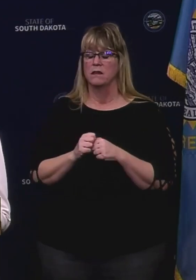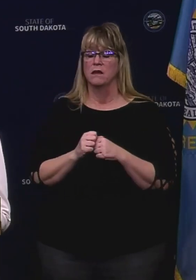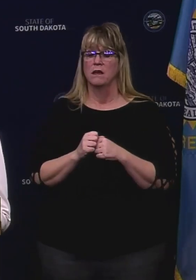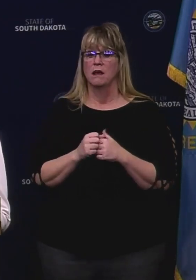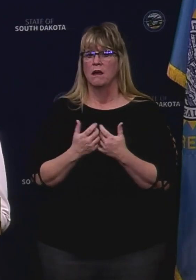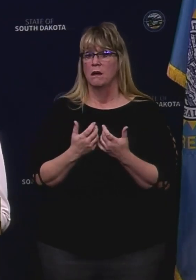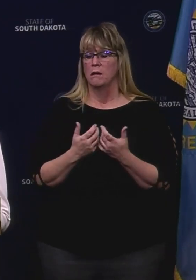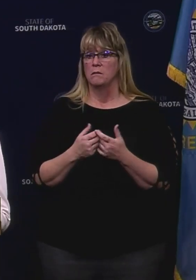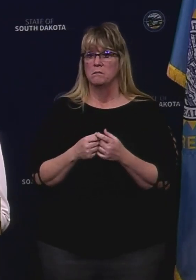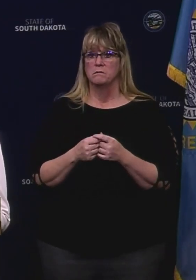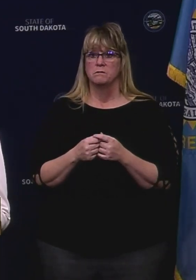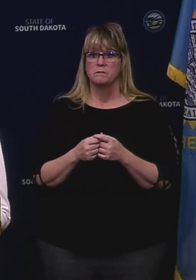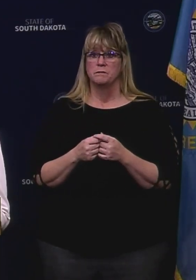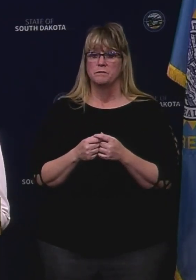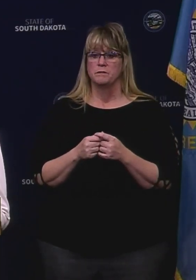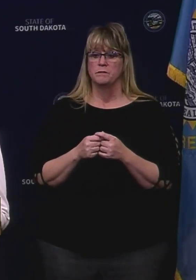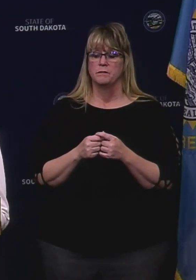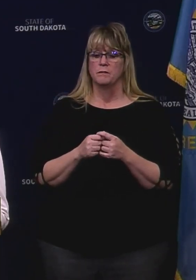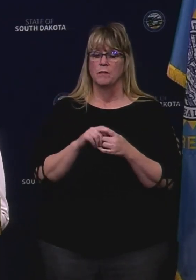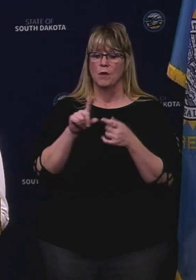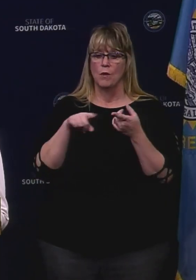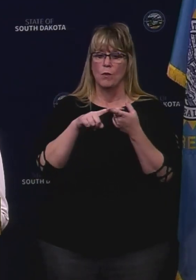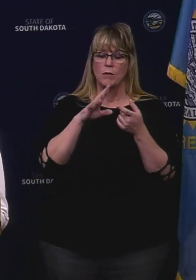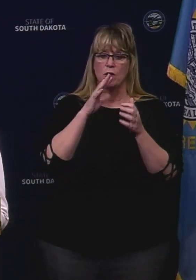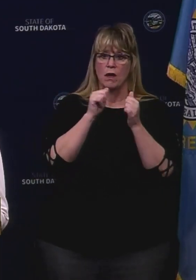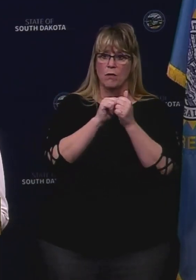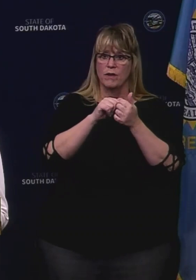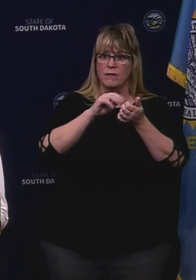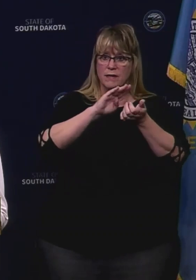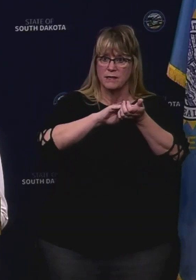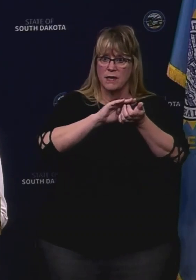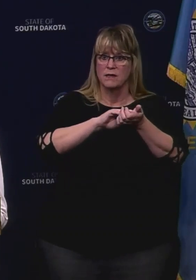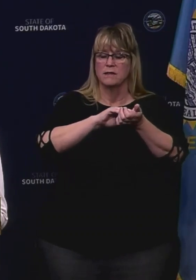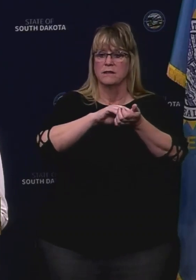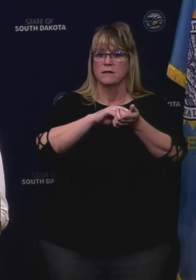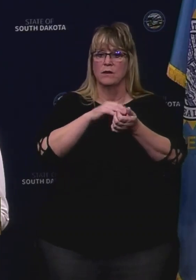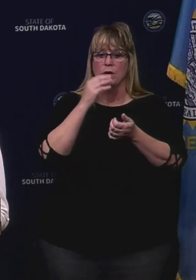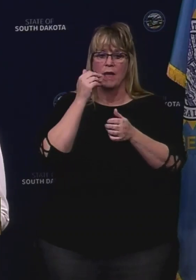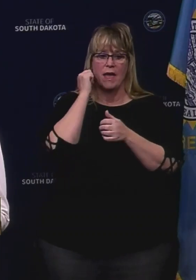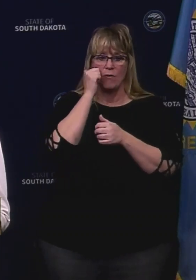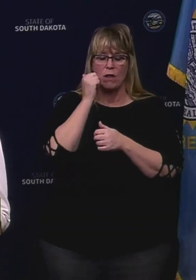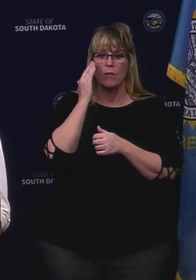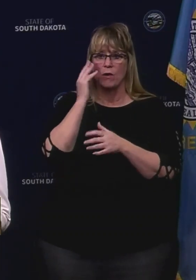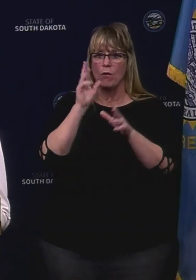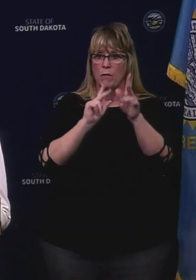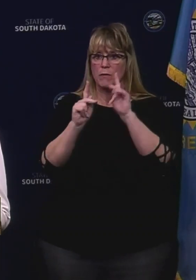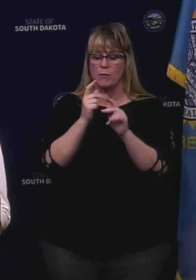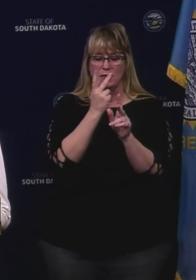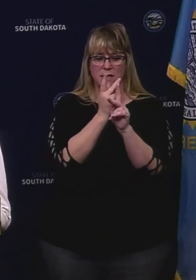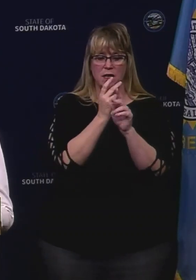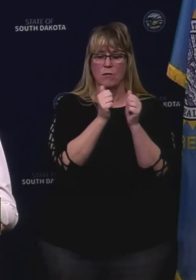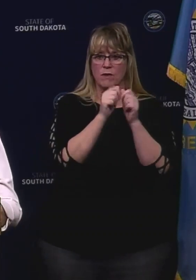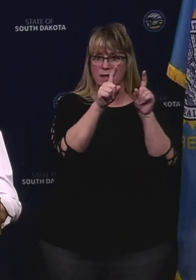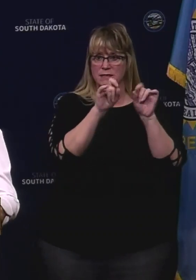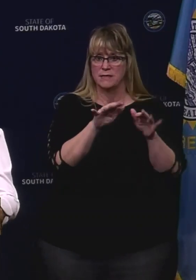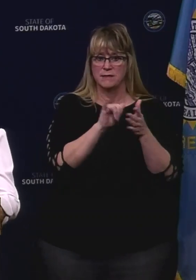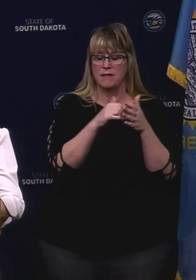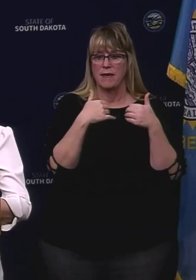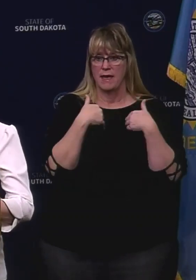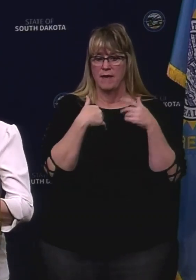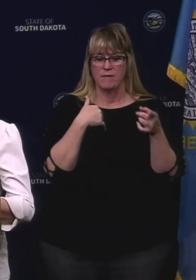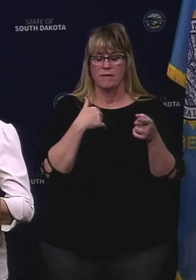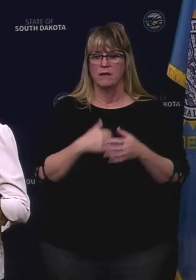as, when we check in with our providers every single day, we know healthcare workers are being taken care of with the testing needs that they have.